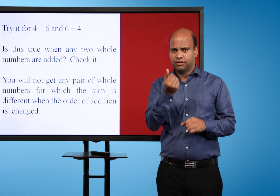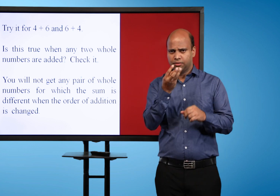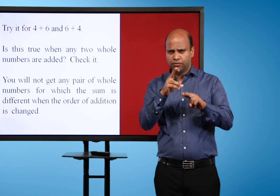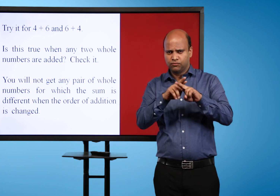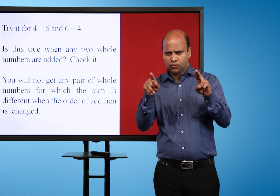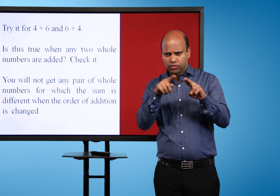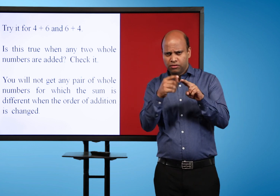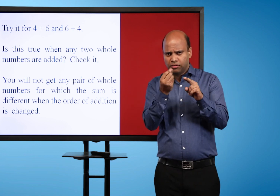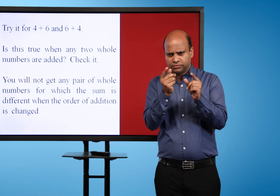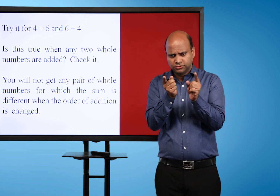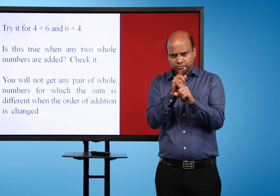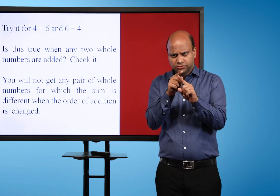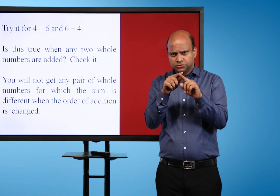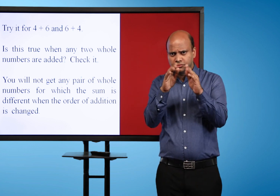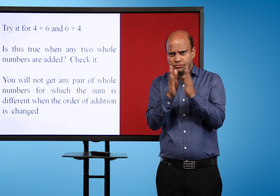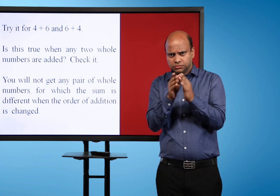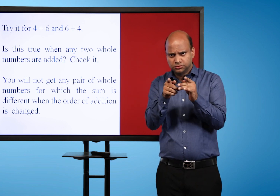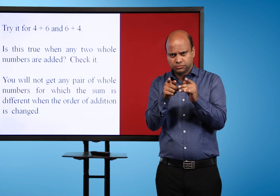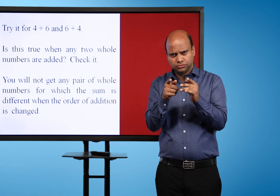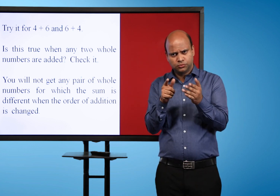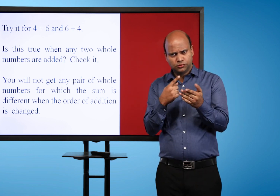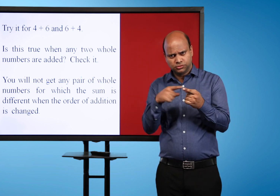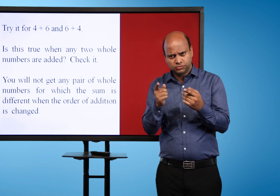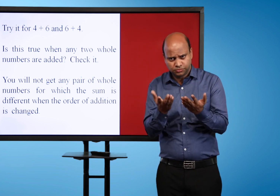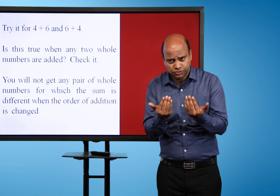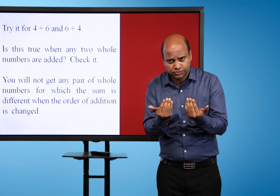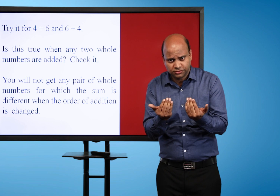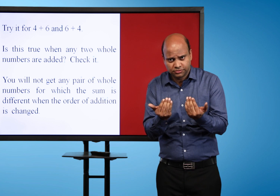Is this true when any two whole numbers are added?